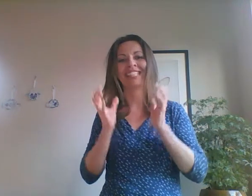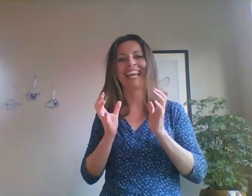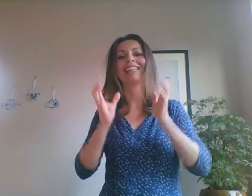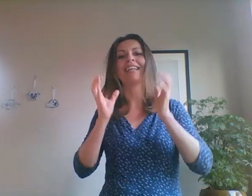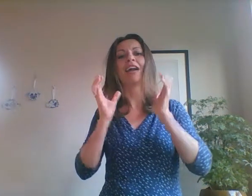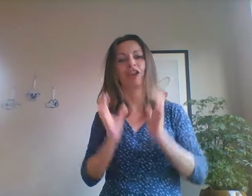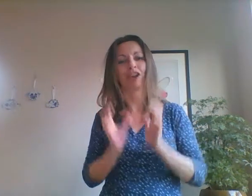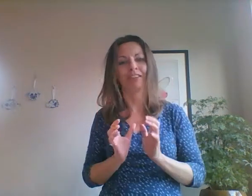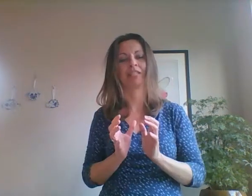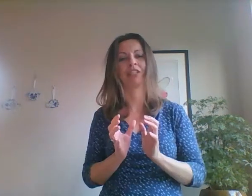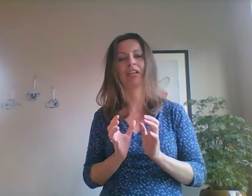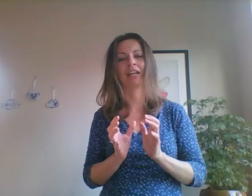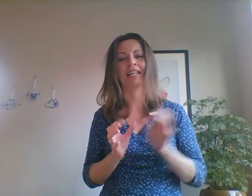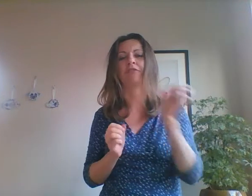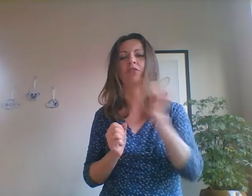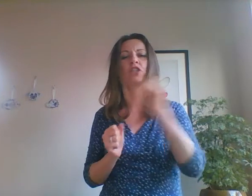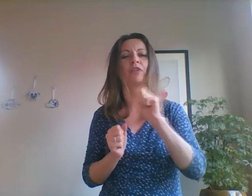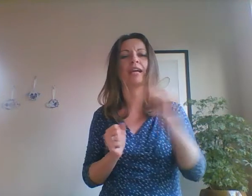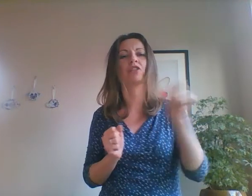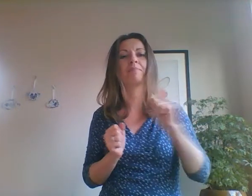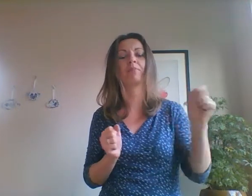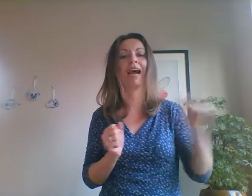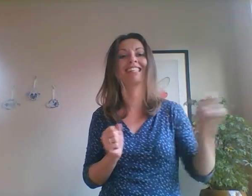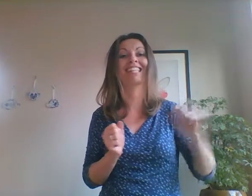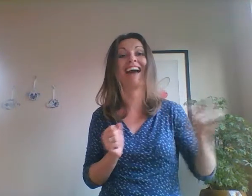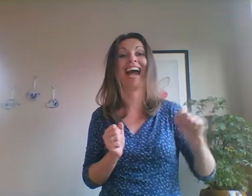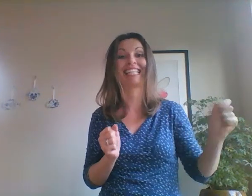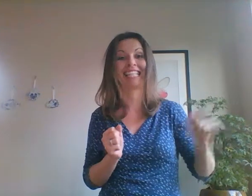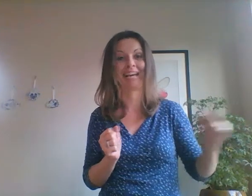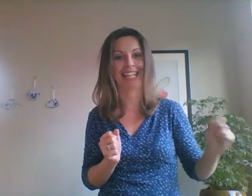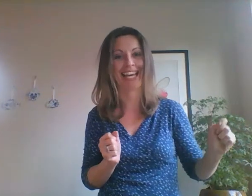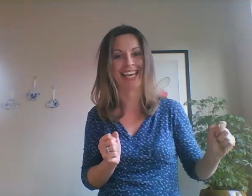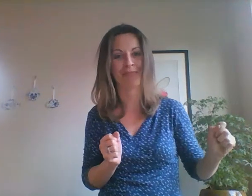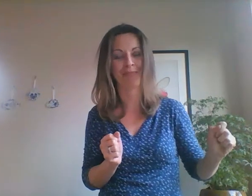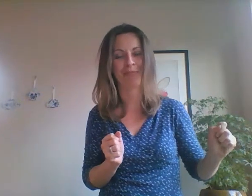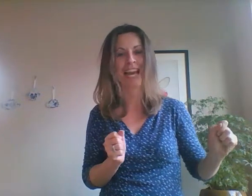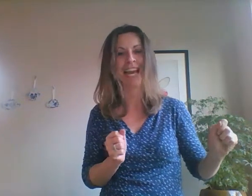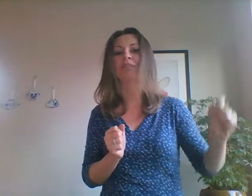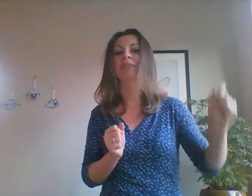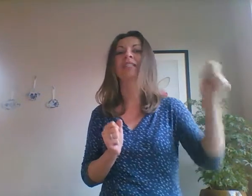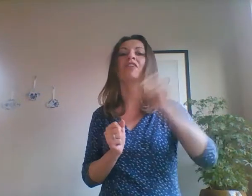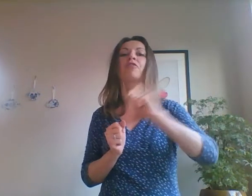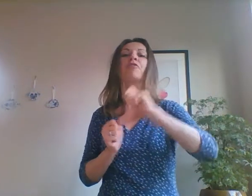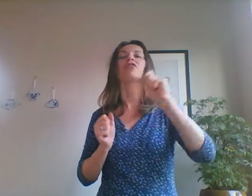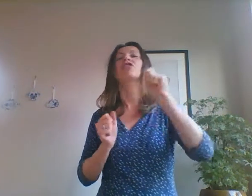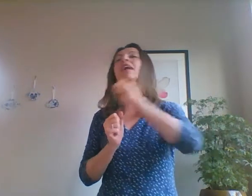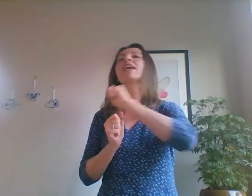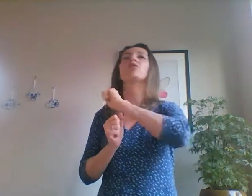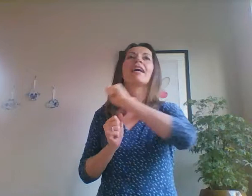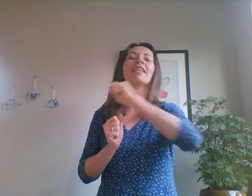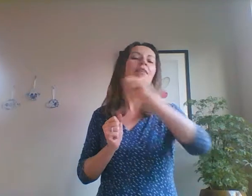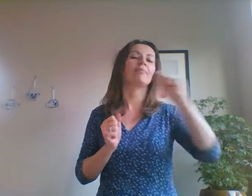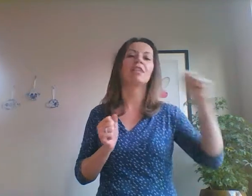understand and learn the material than if you're just trying to memorize the lines that I'm saying. So instead of just trying to write out as much as